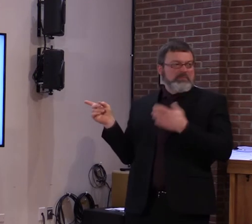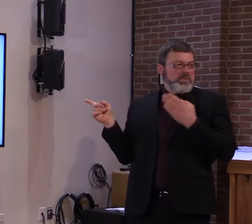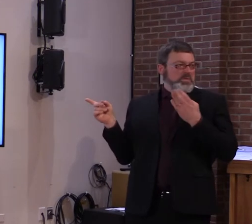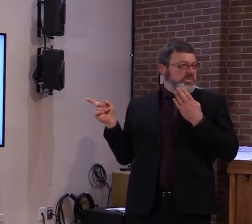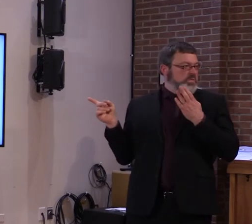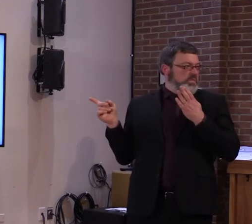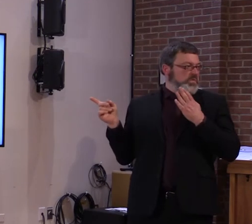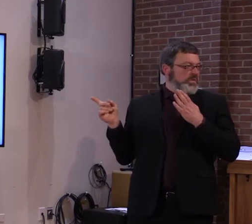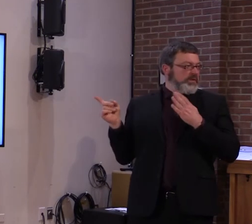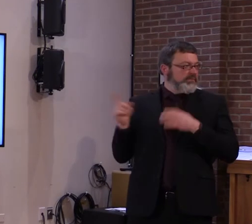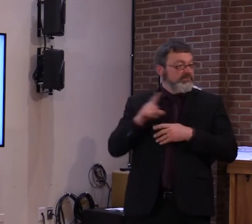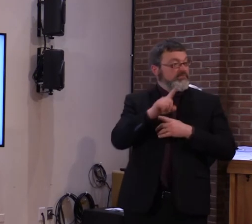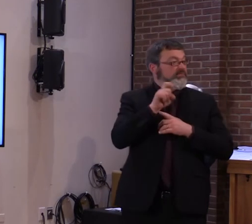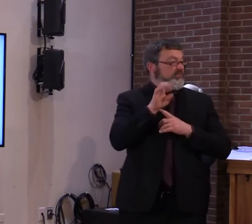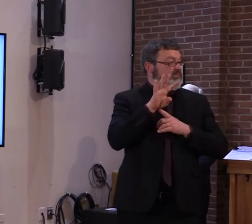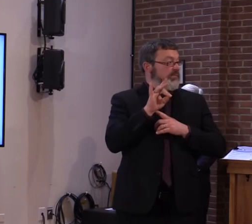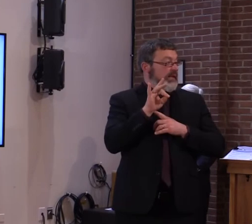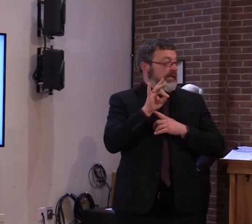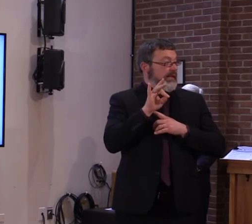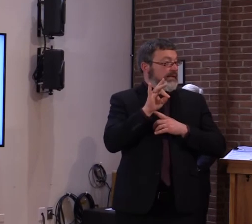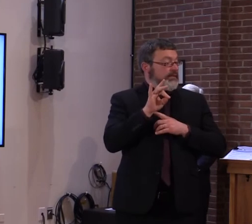can see in the very right bar,